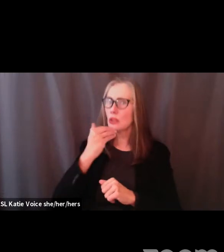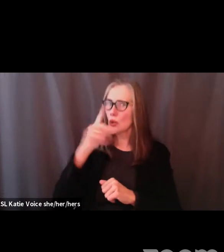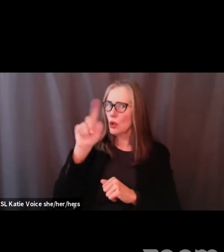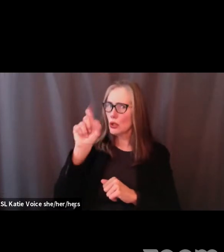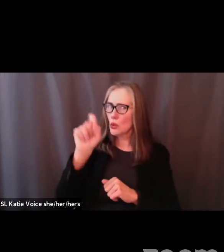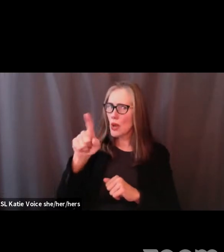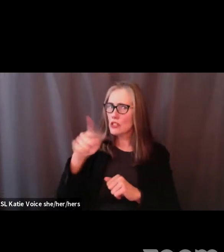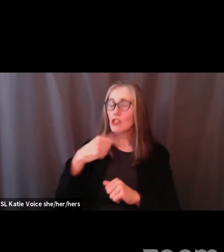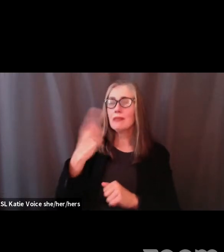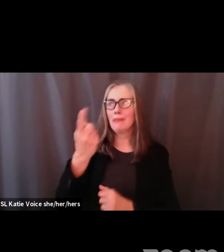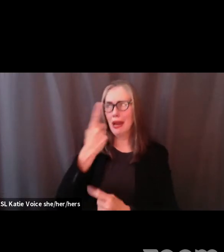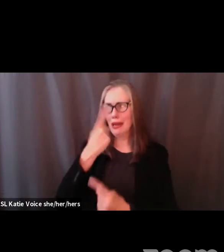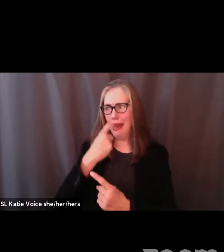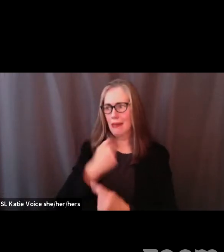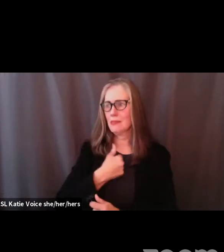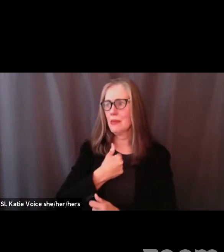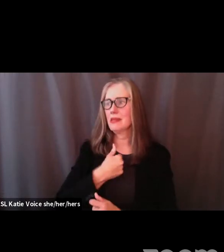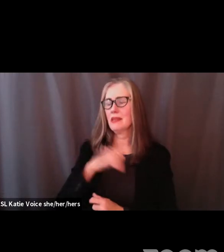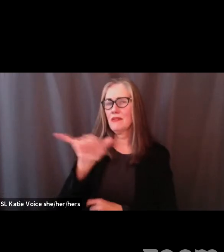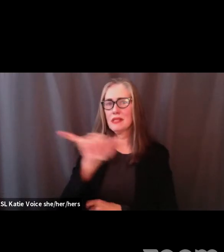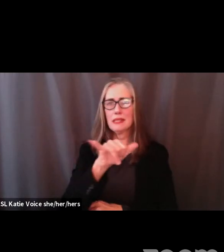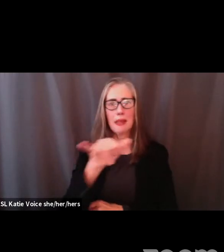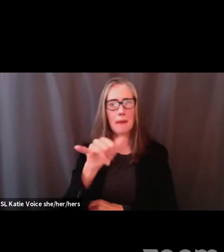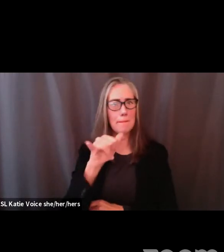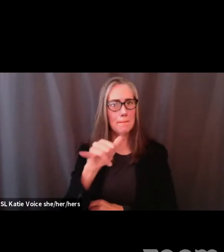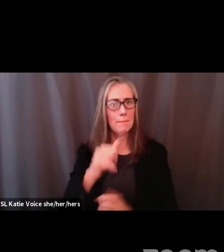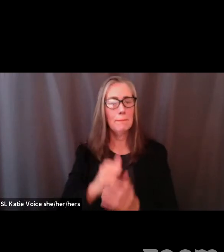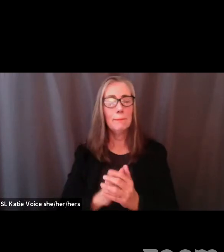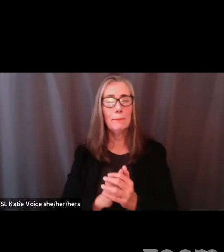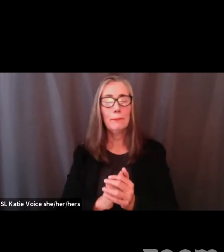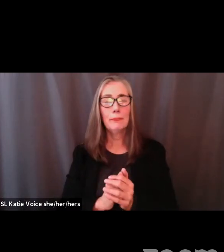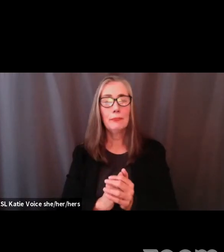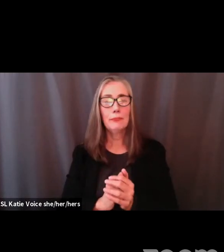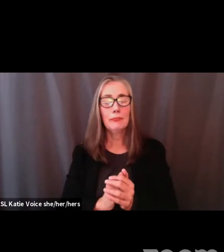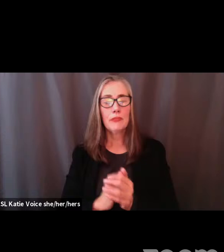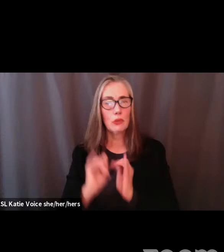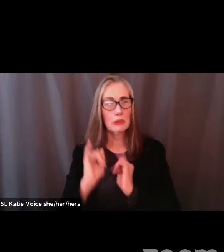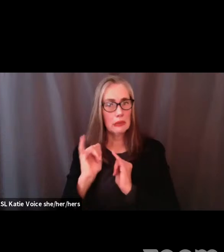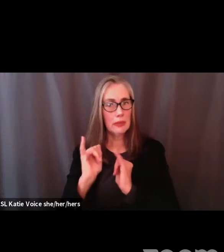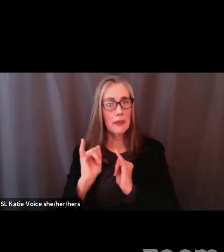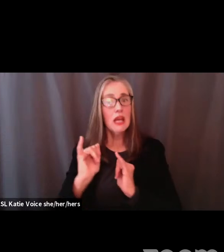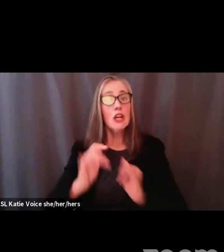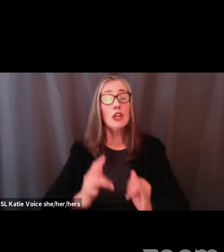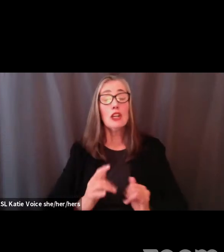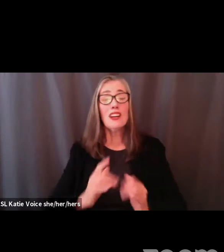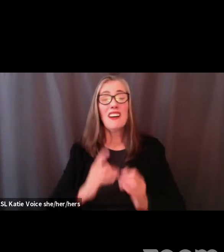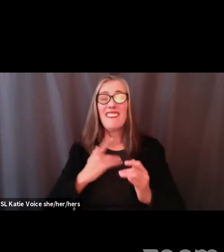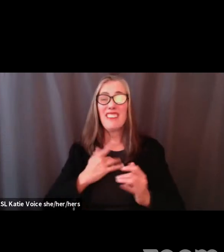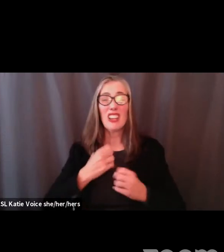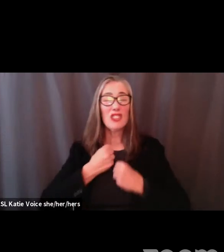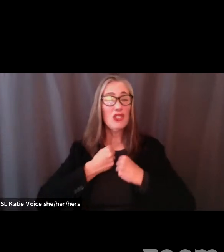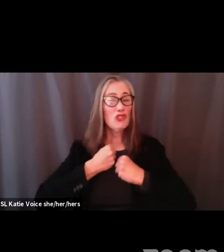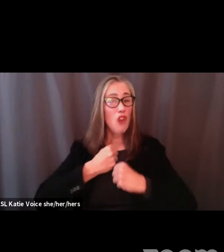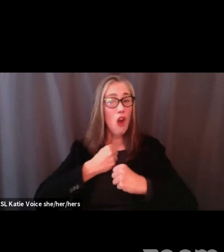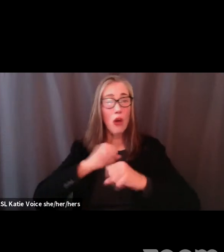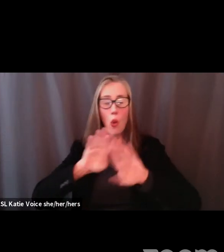The answer is that there's a strong feeling that we should not open the